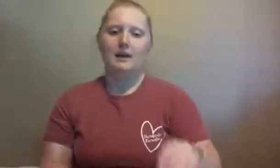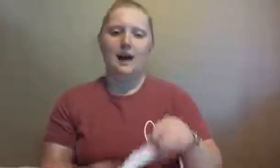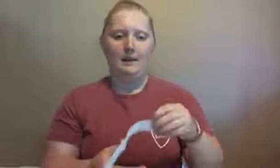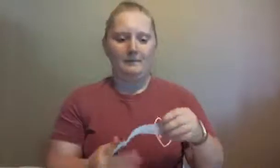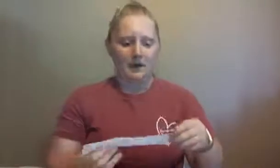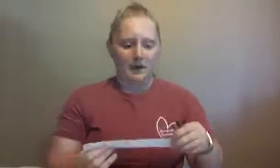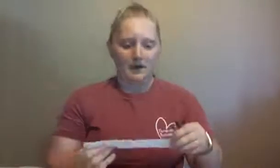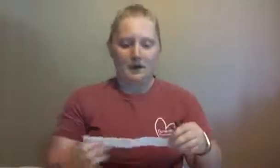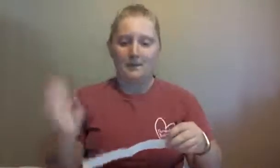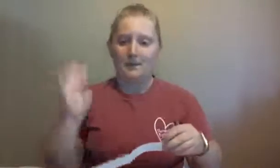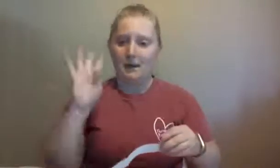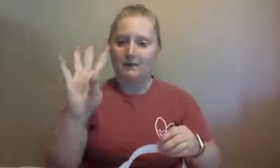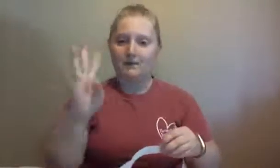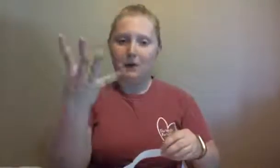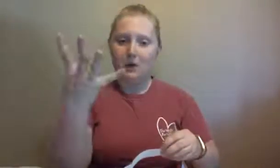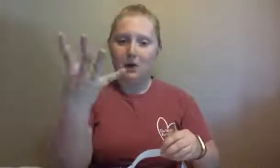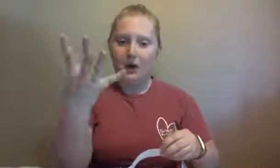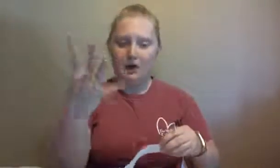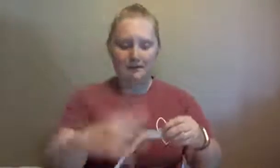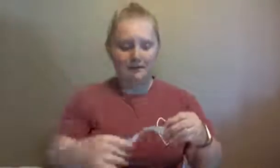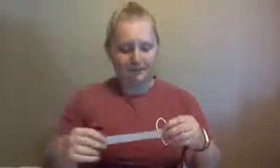Okay, number 4.